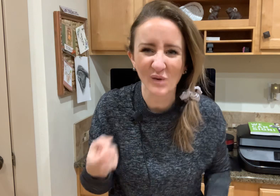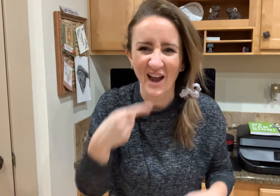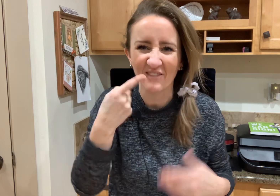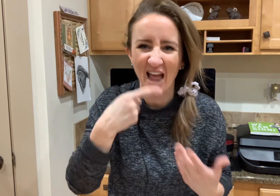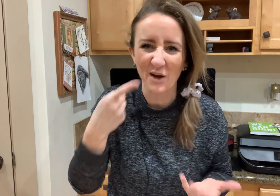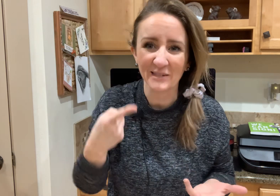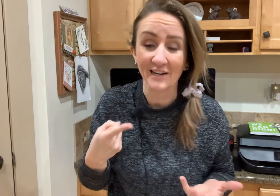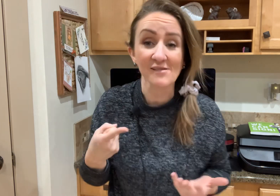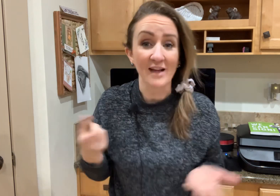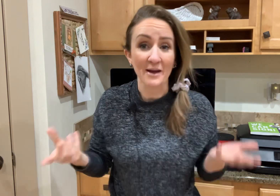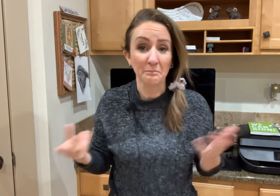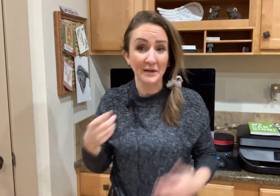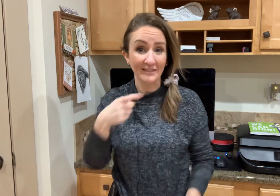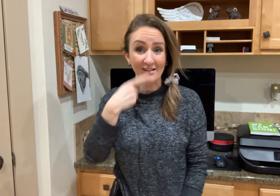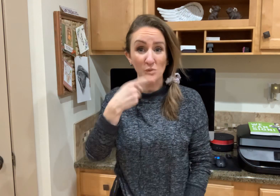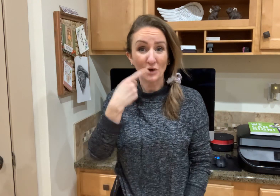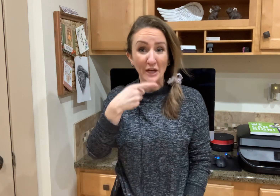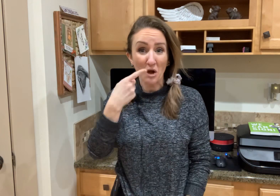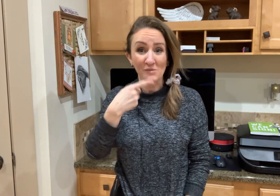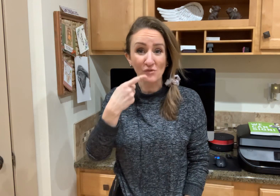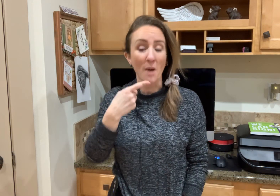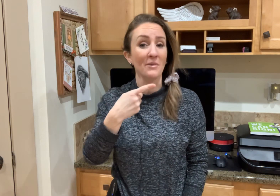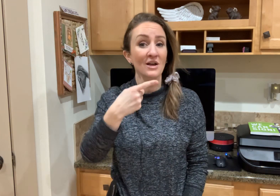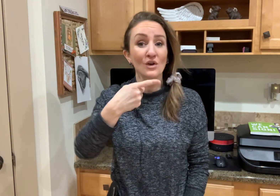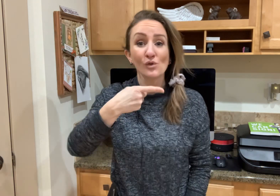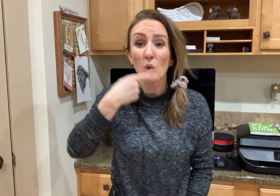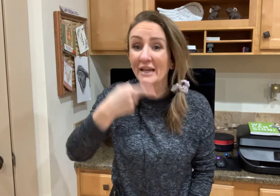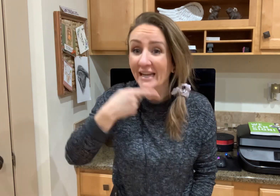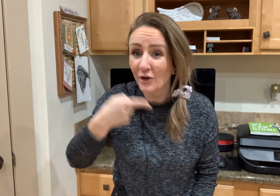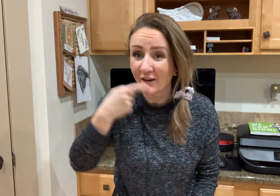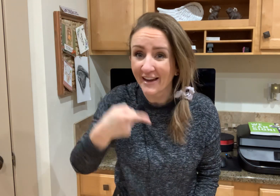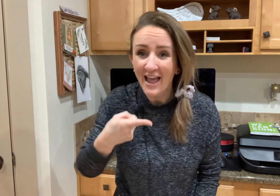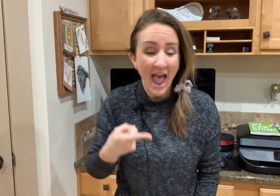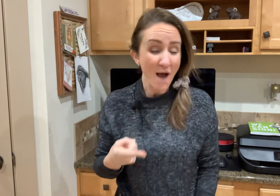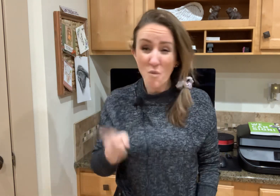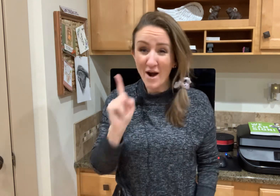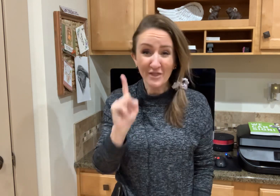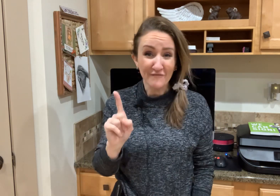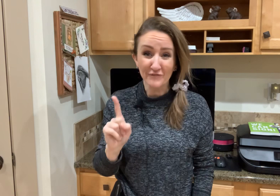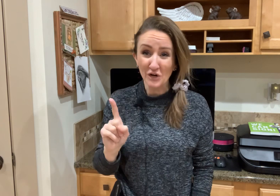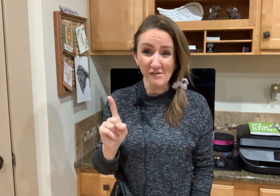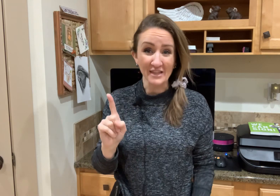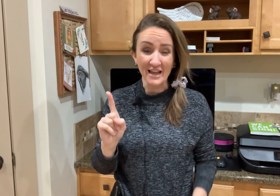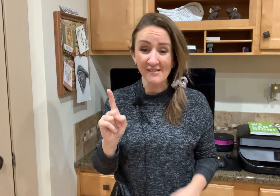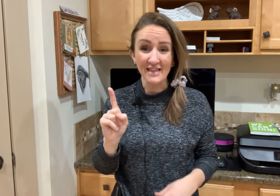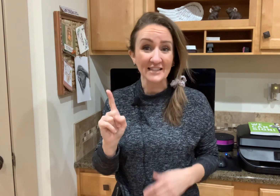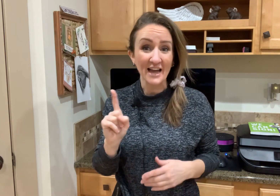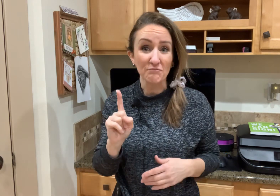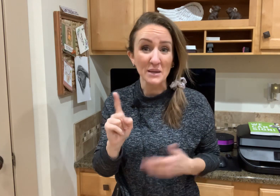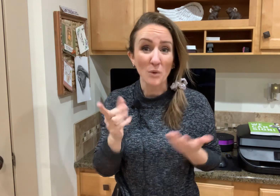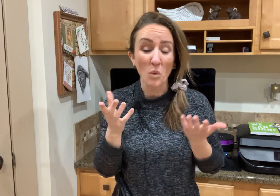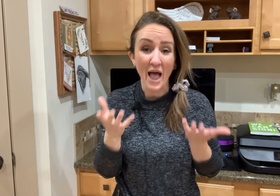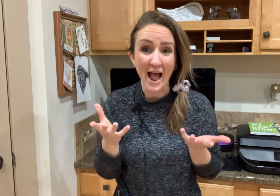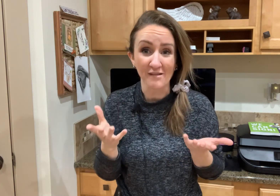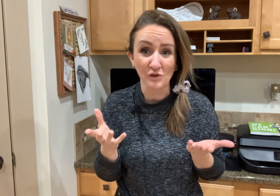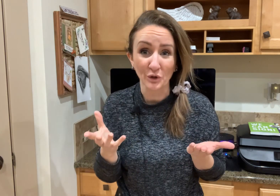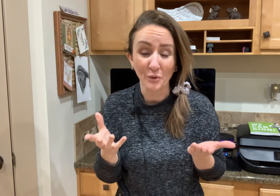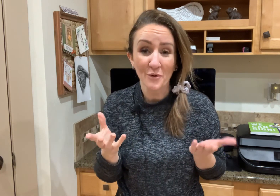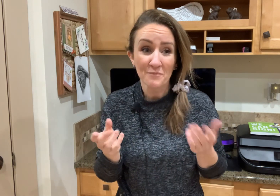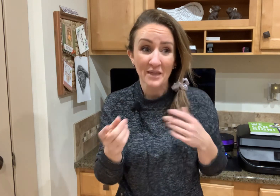of an outdated sign, but that's where it comes from. So hearing. And one of the first things that deaf people will ask you, if